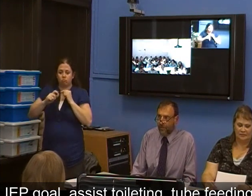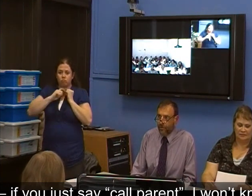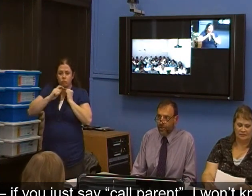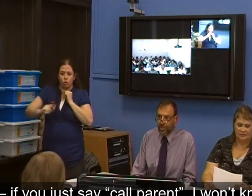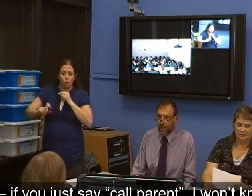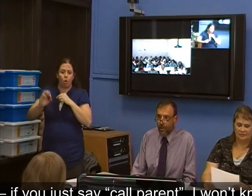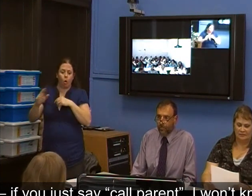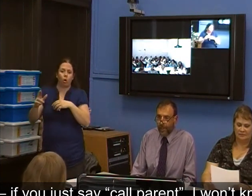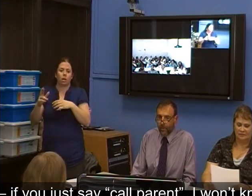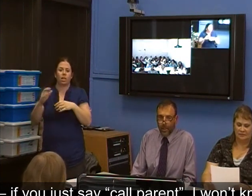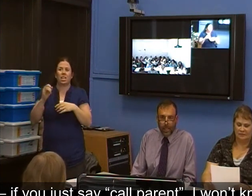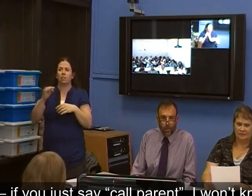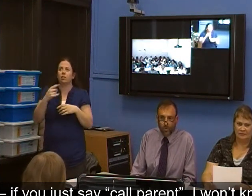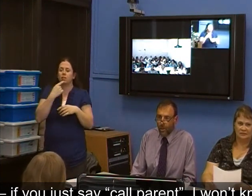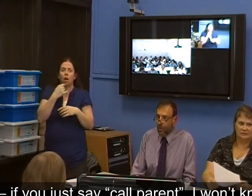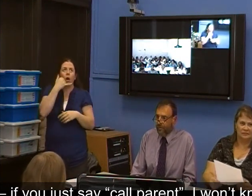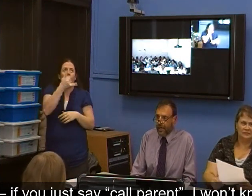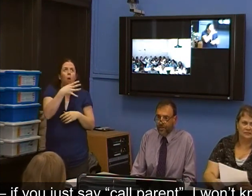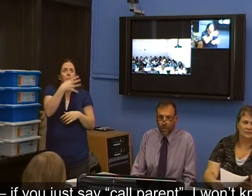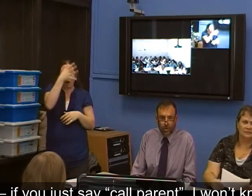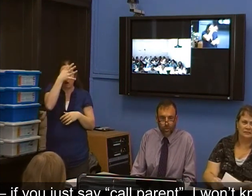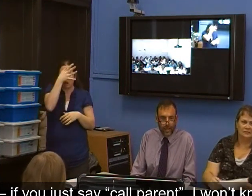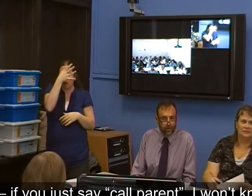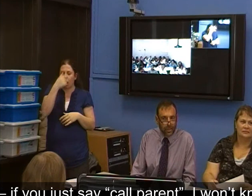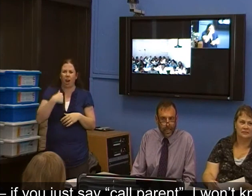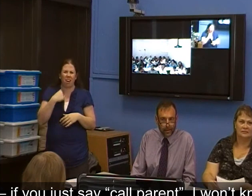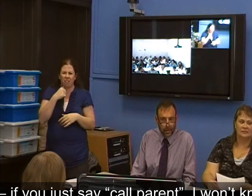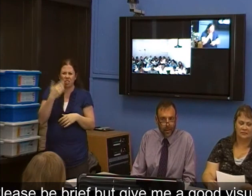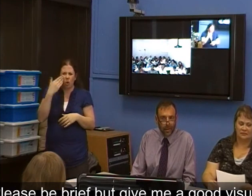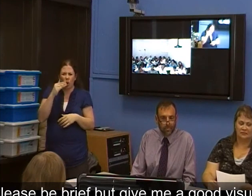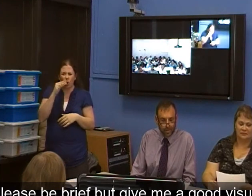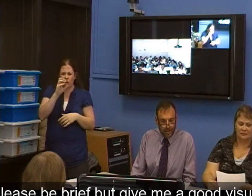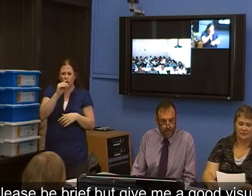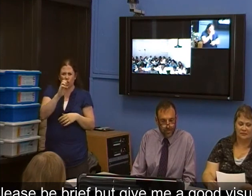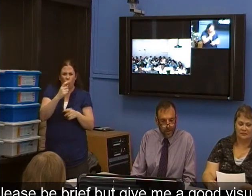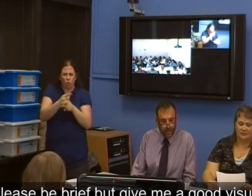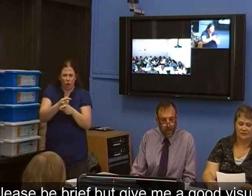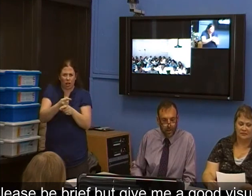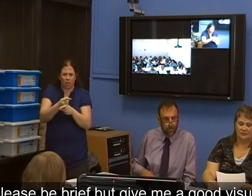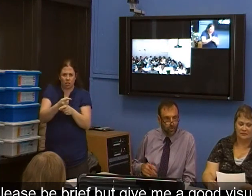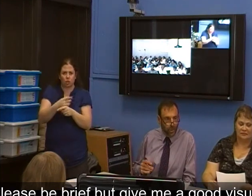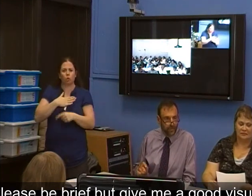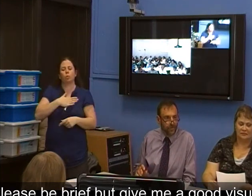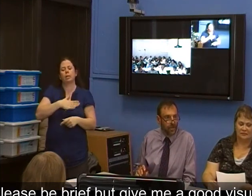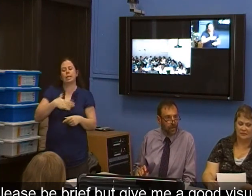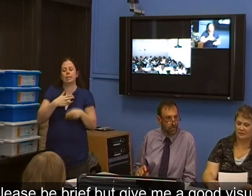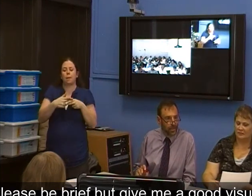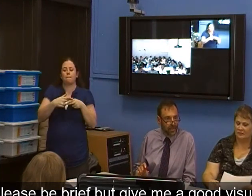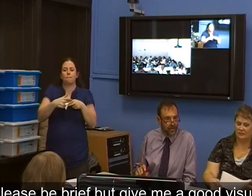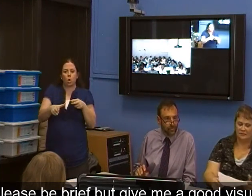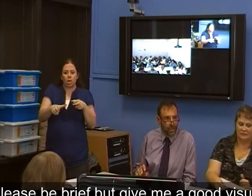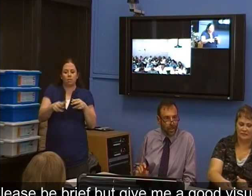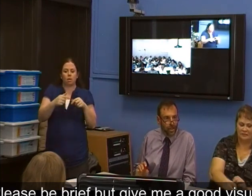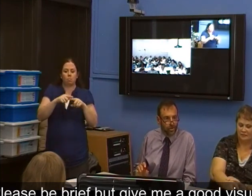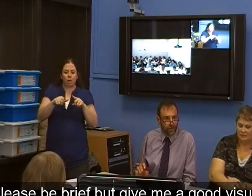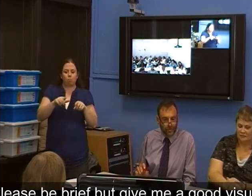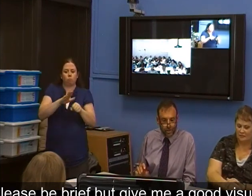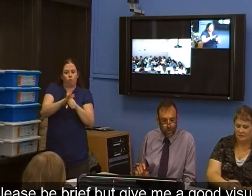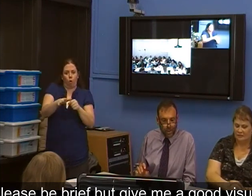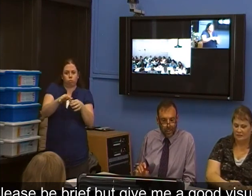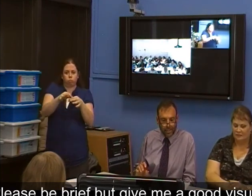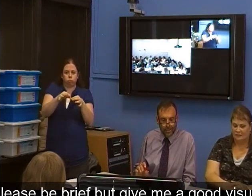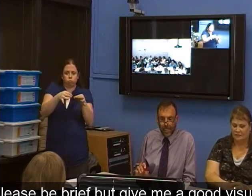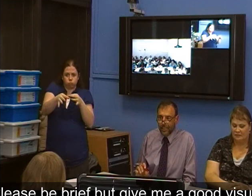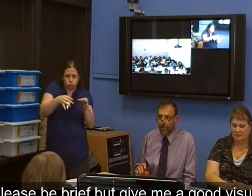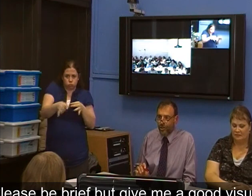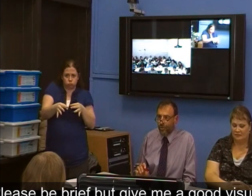just say call parent, I won't know if that's coded right or not. Please be brief, but give me a good visual on